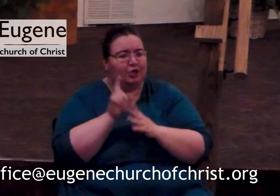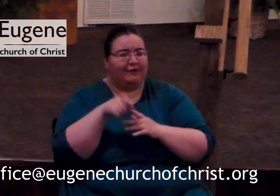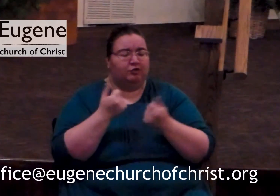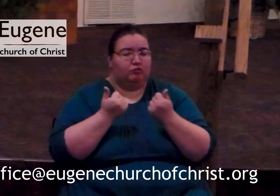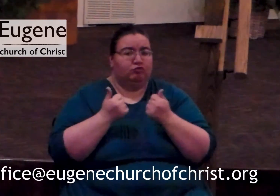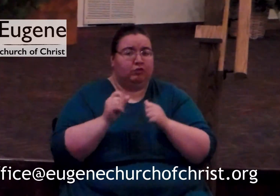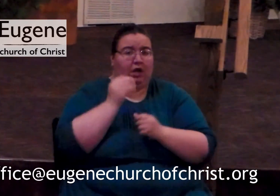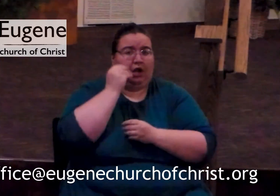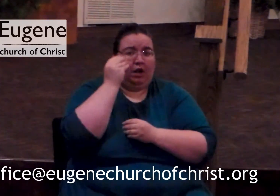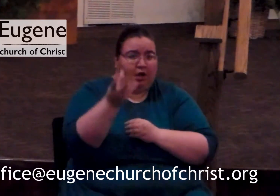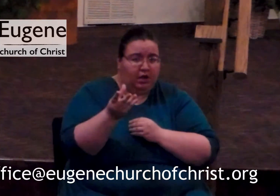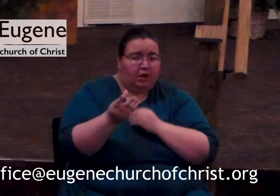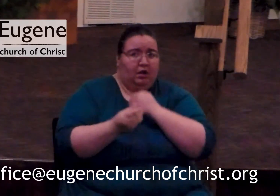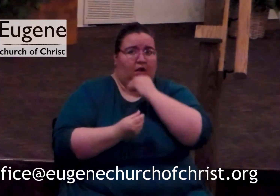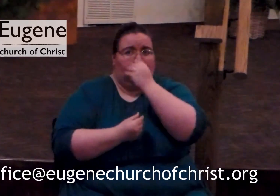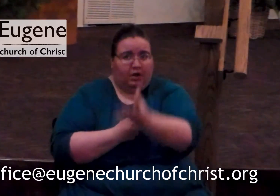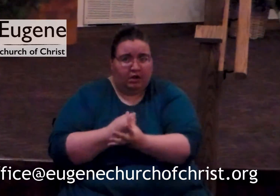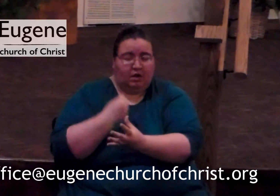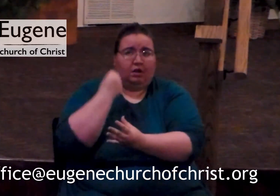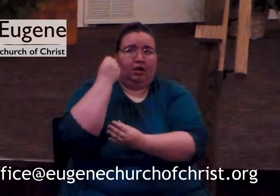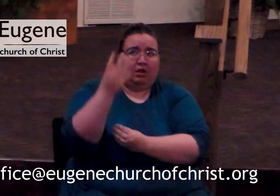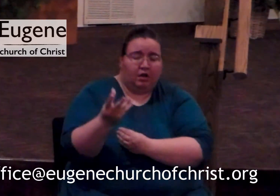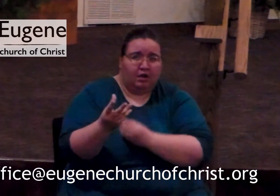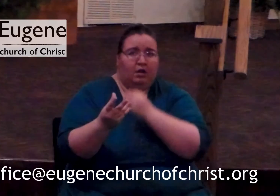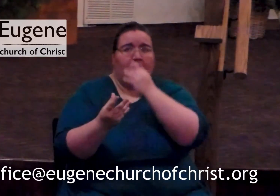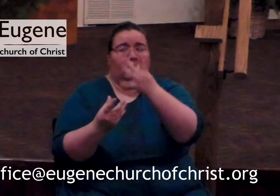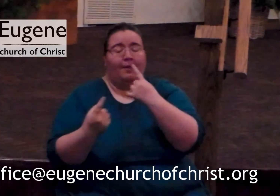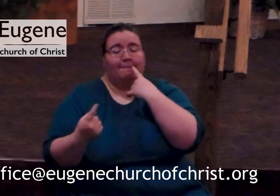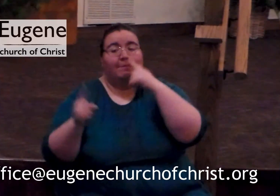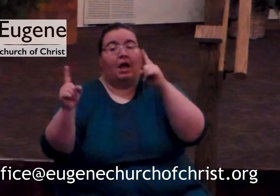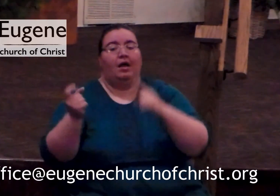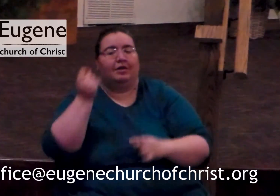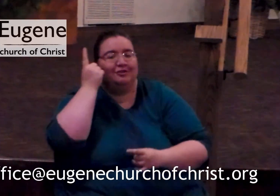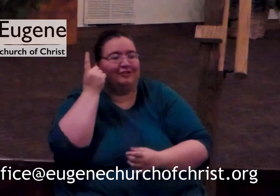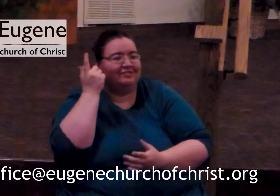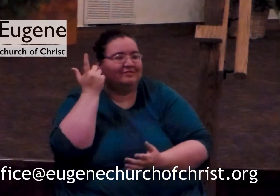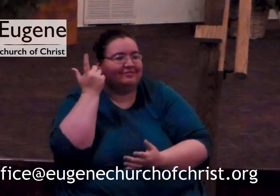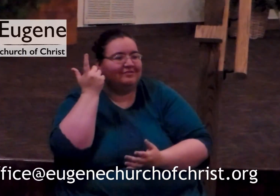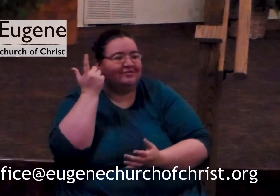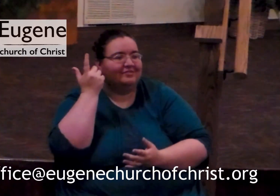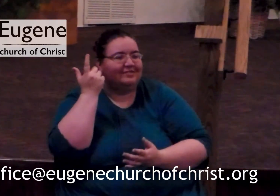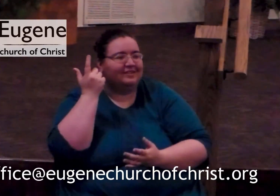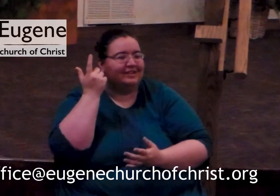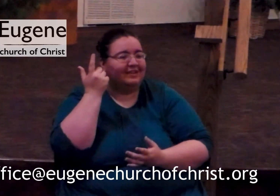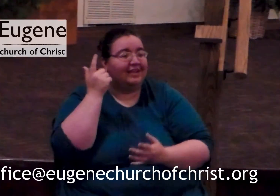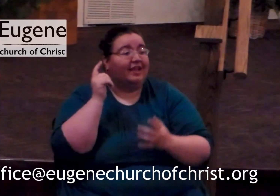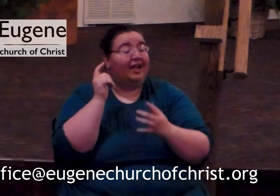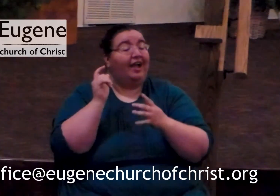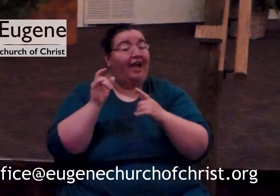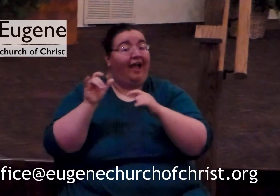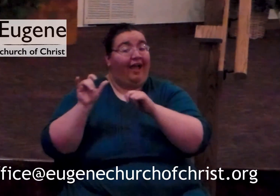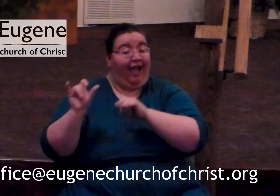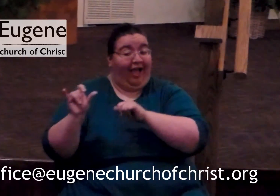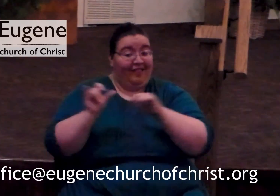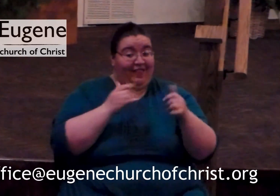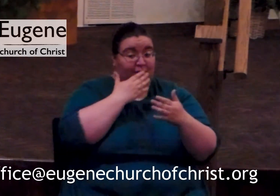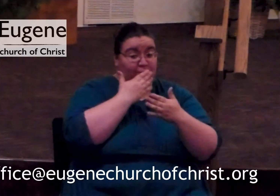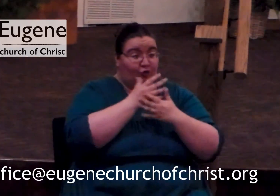understand. I hope we understand that, like any good farmer, we can do things to prepare that ground. We can live lives of a